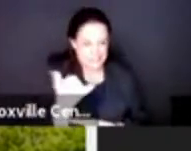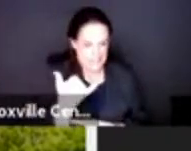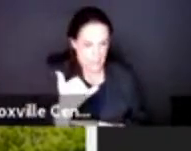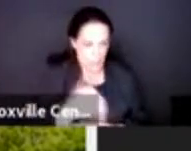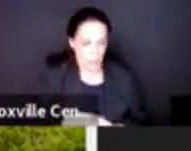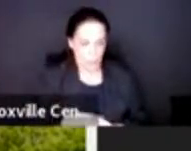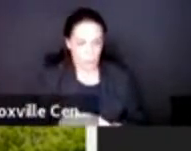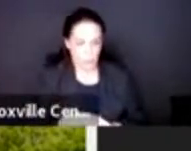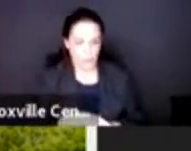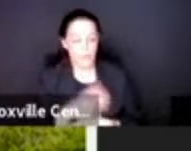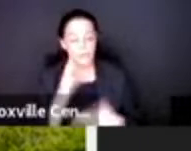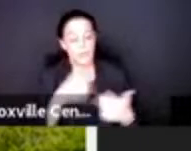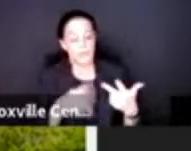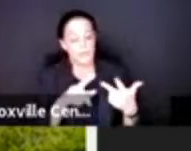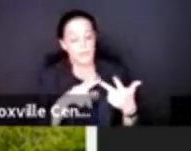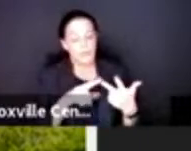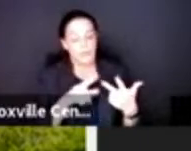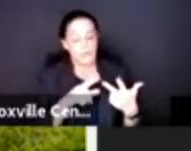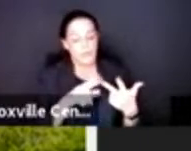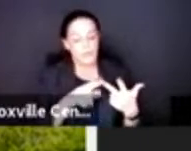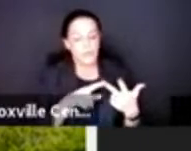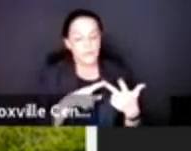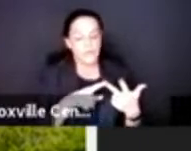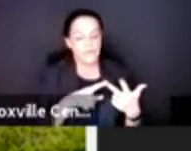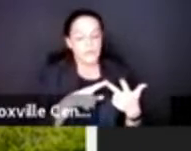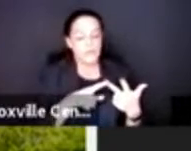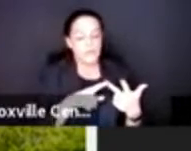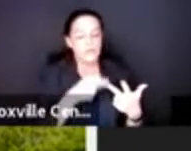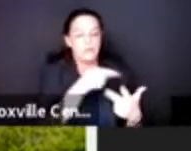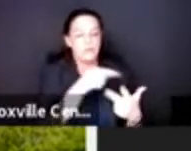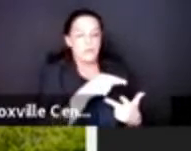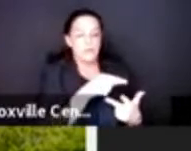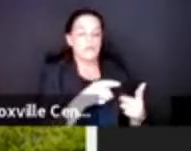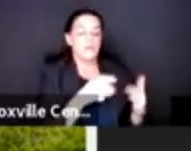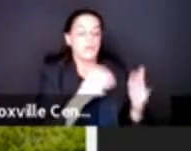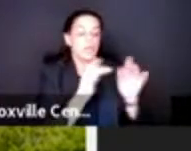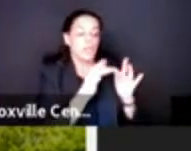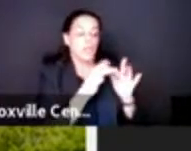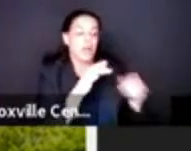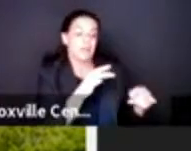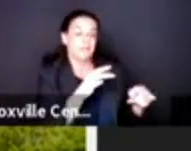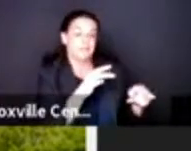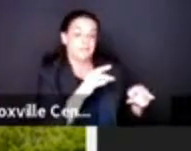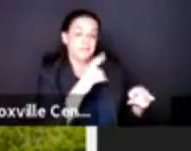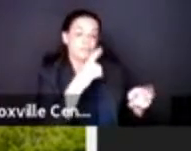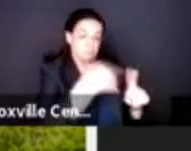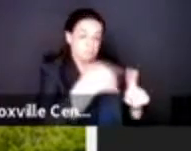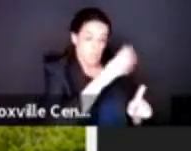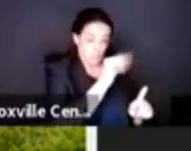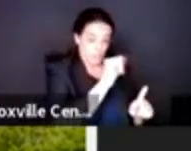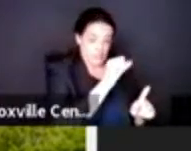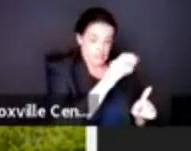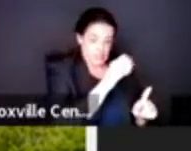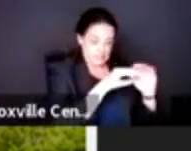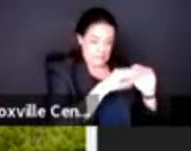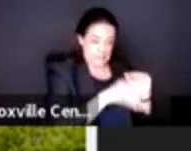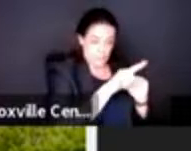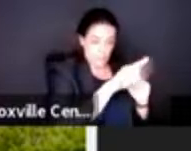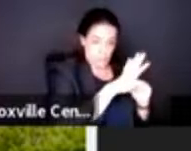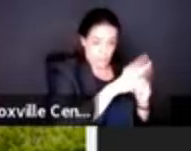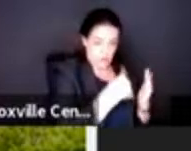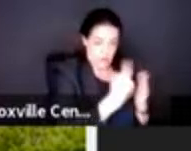benchmark, sustained or increased public health capability. Based on our internal assessment of our capabilities